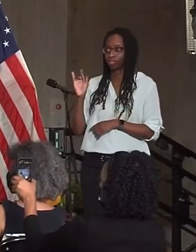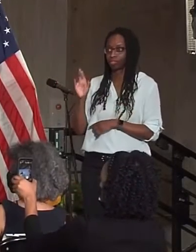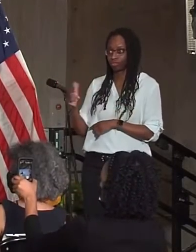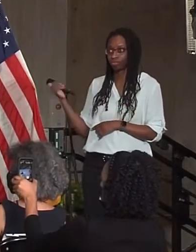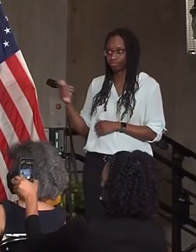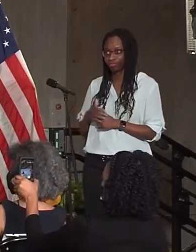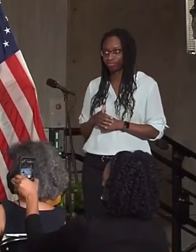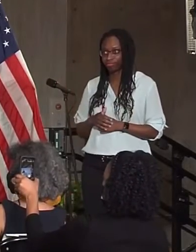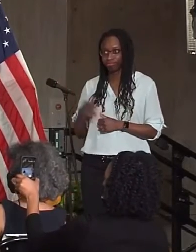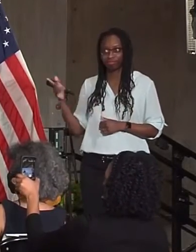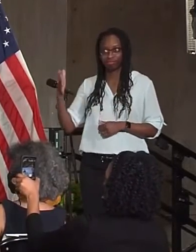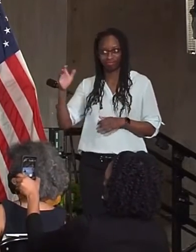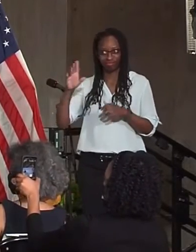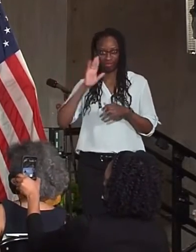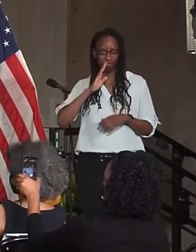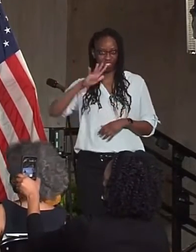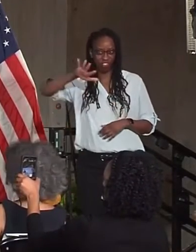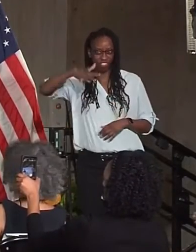of the city of Boston.